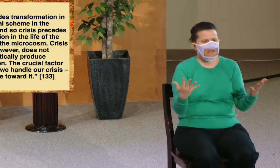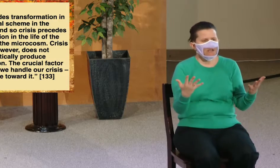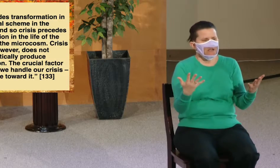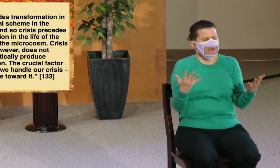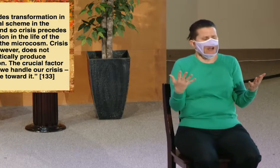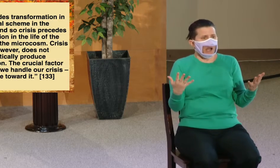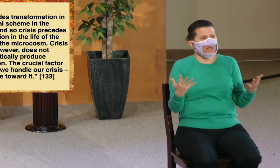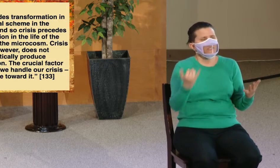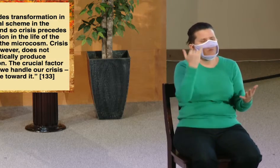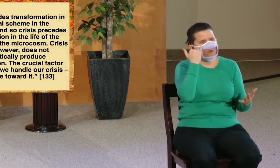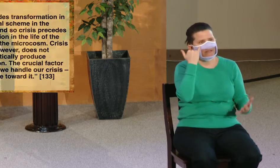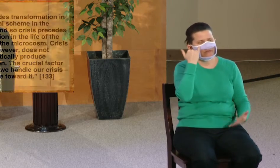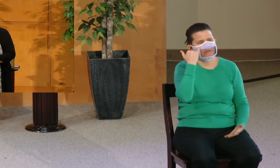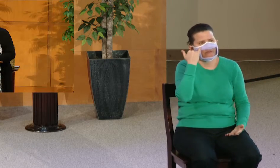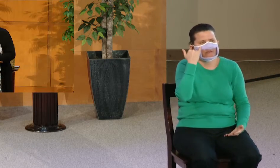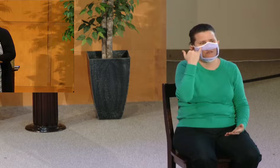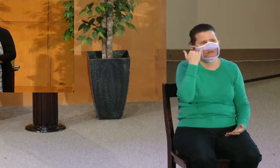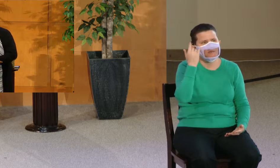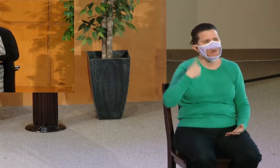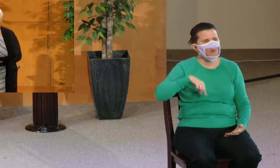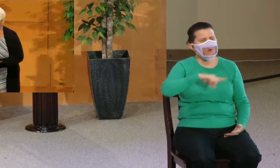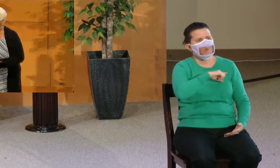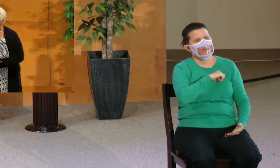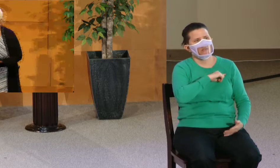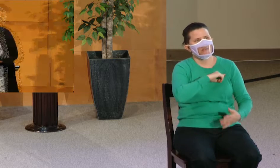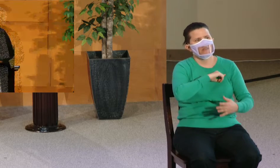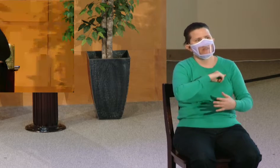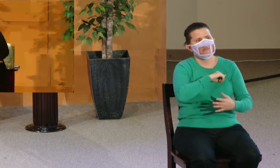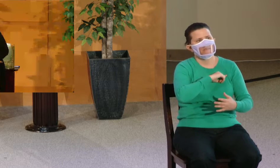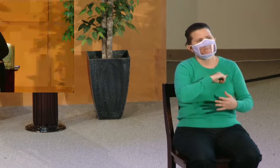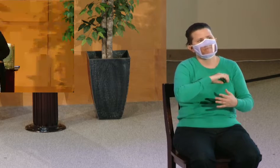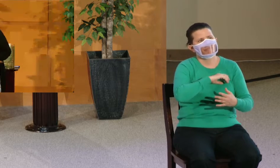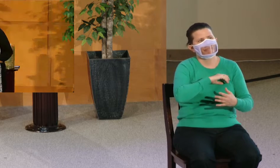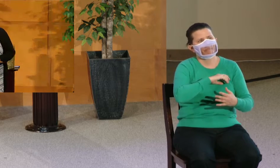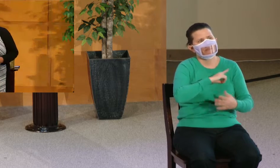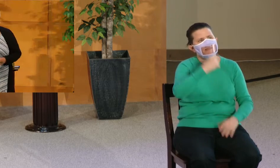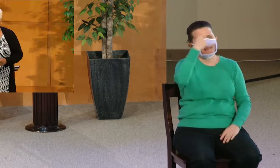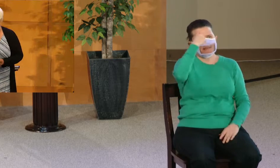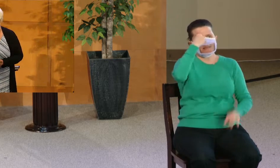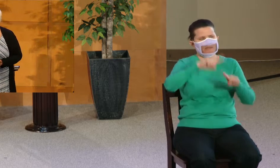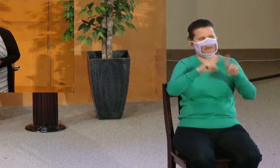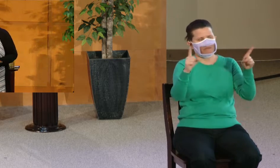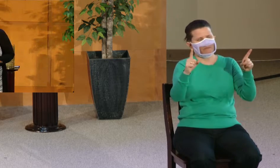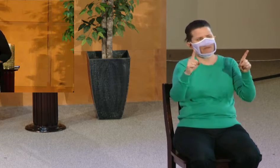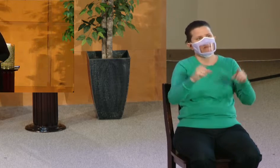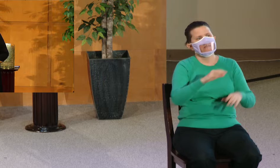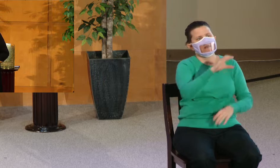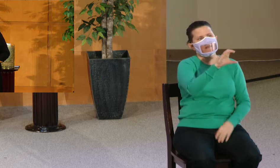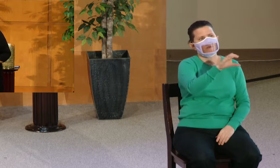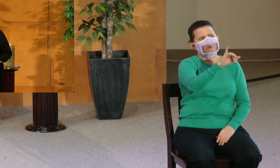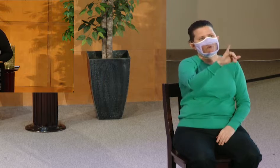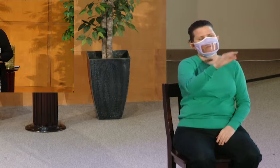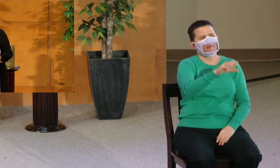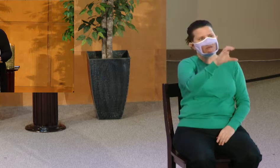changed and reframe? What if we looked at crisis as a circumstance that is calling us higher?